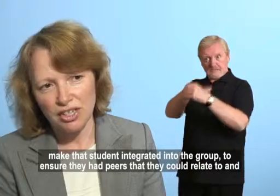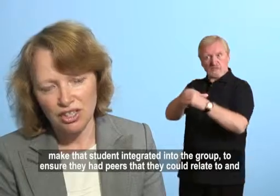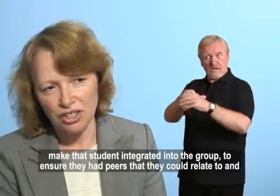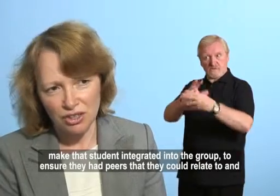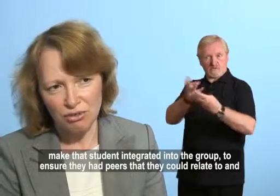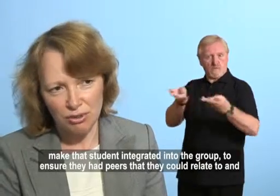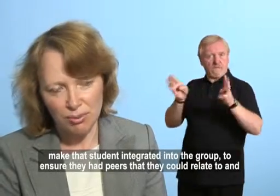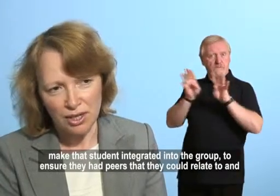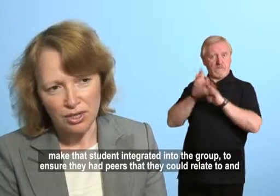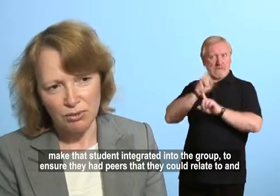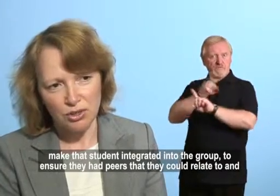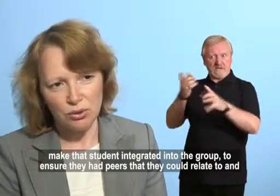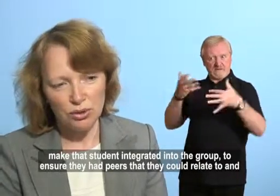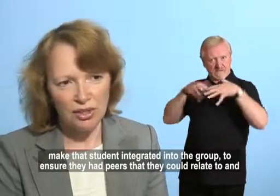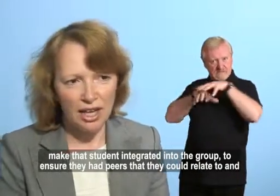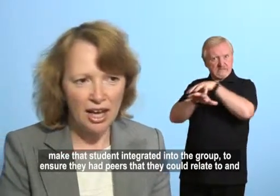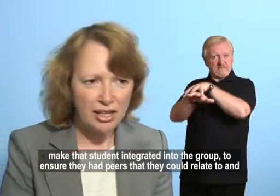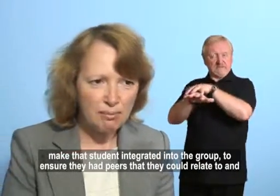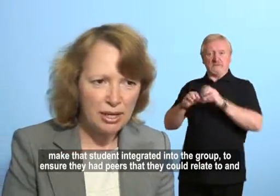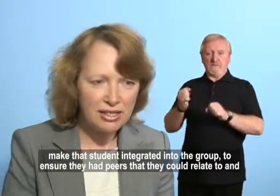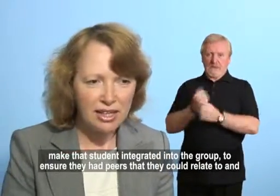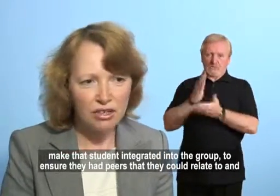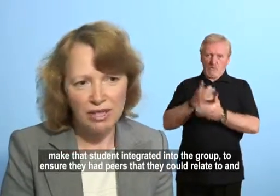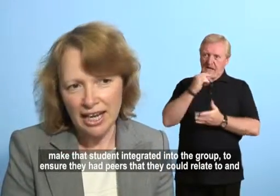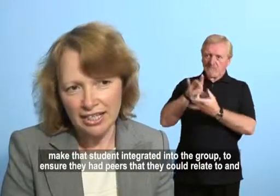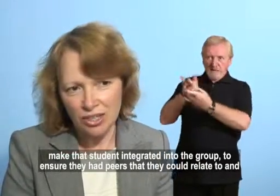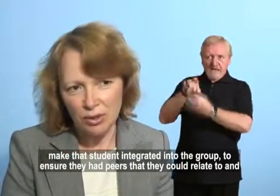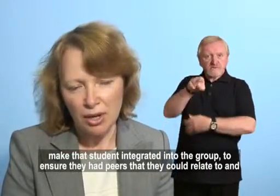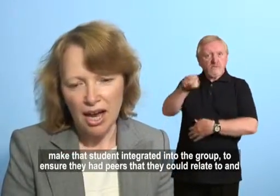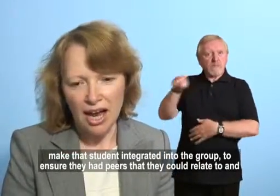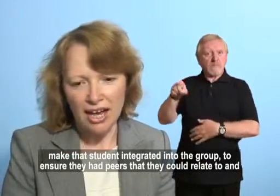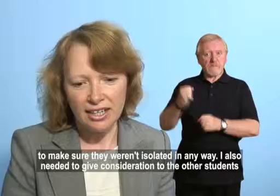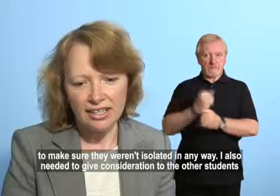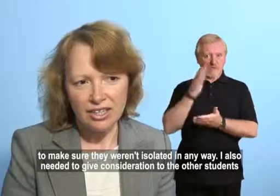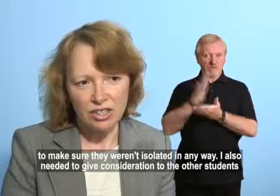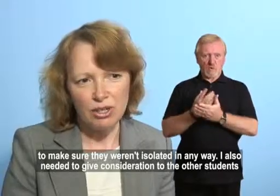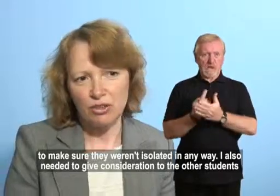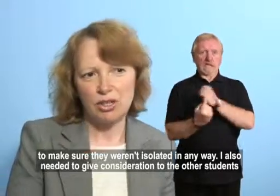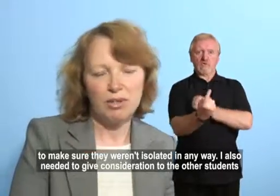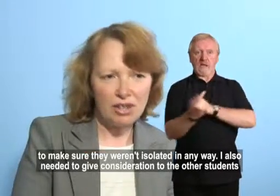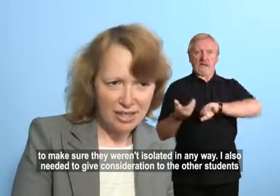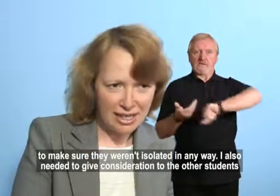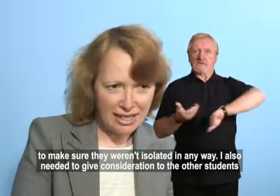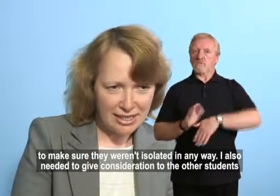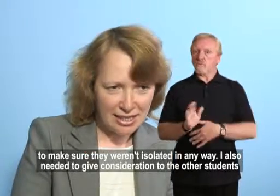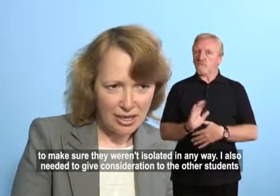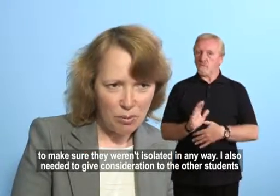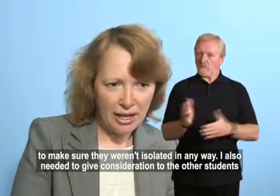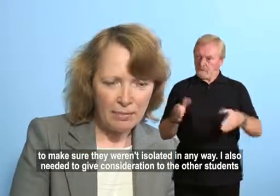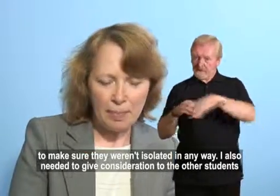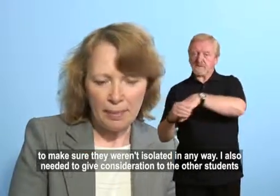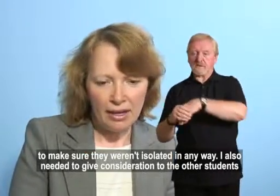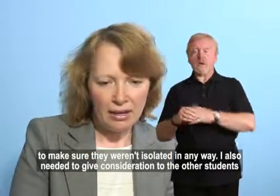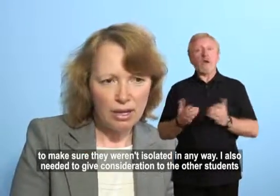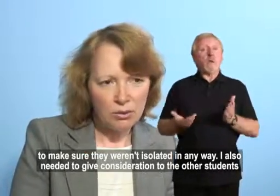student integrated into the group, to ensure that they had peers that they could relate to, and to make sure they weren't isolated in any